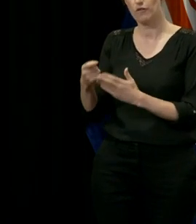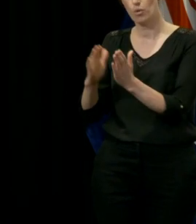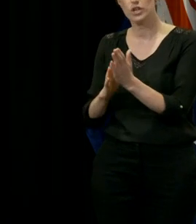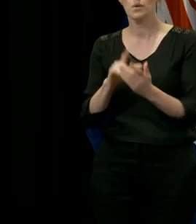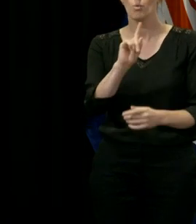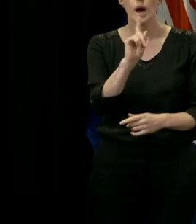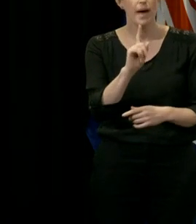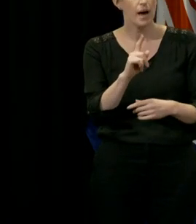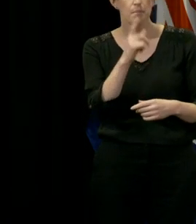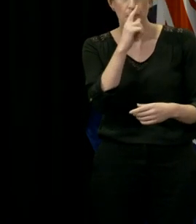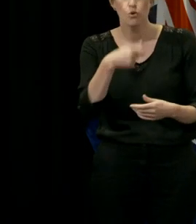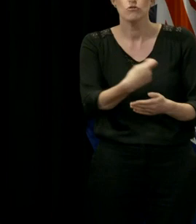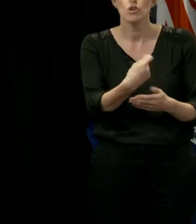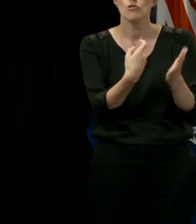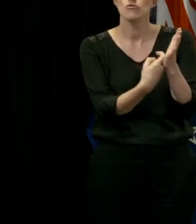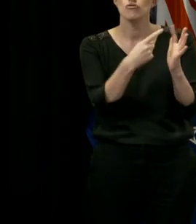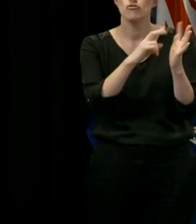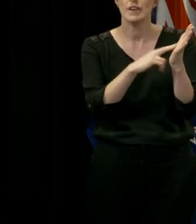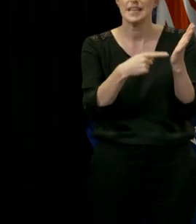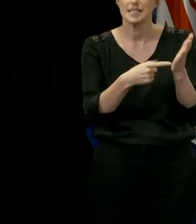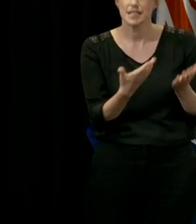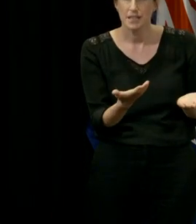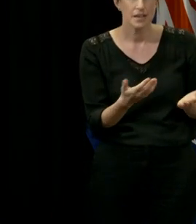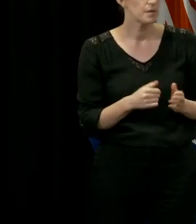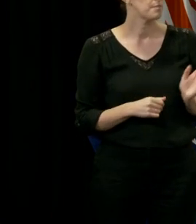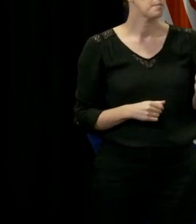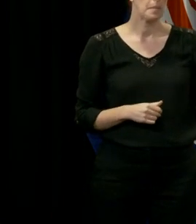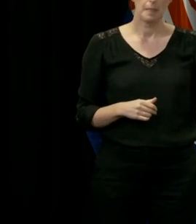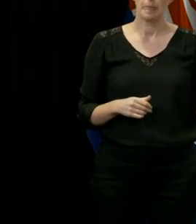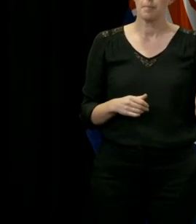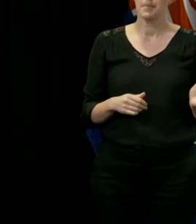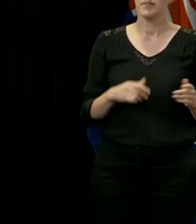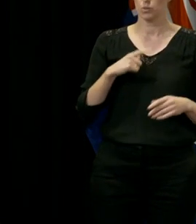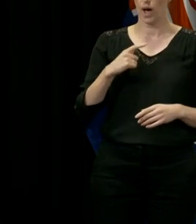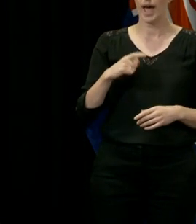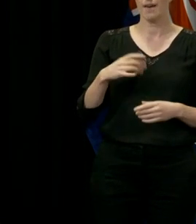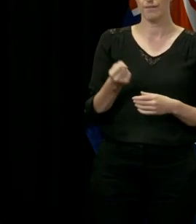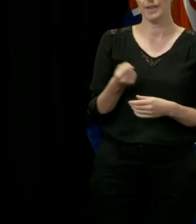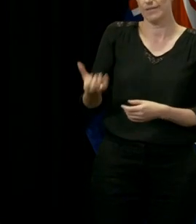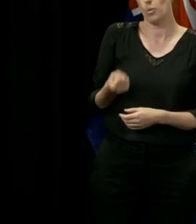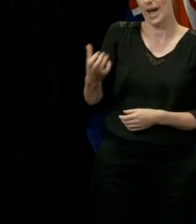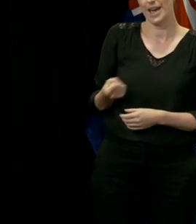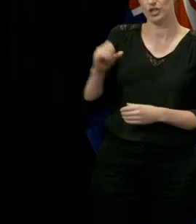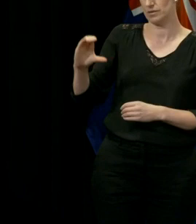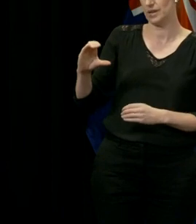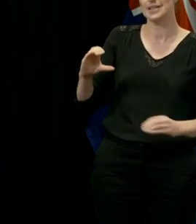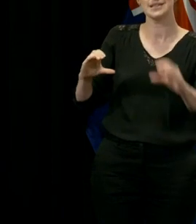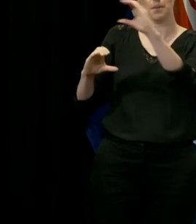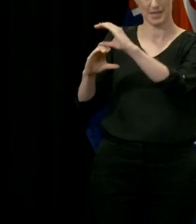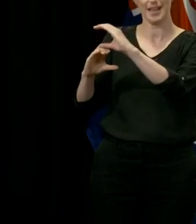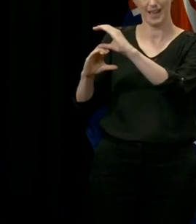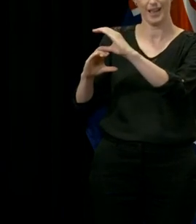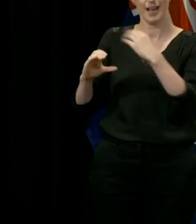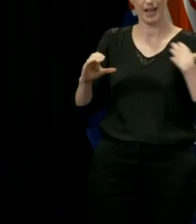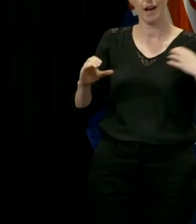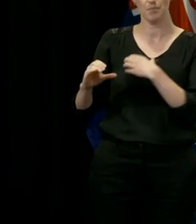been developed, why we're trying to make sure that people who have time off for sick leave and so on are supported as well. It's why we've said that there will